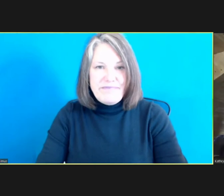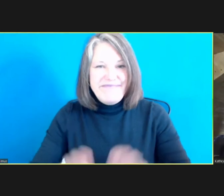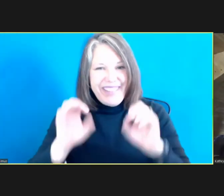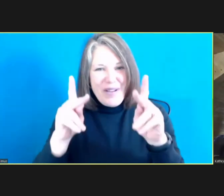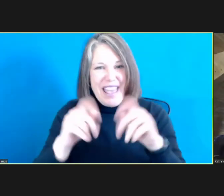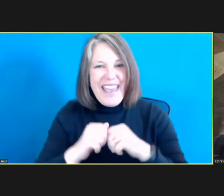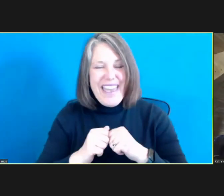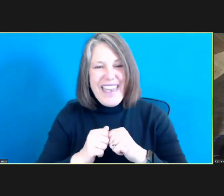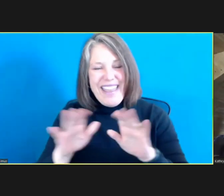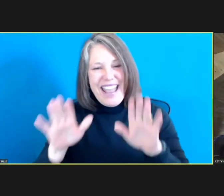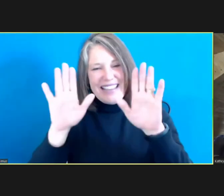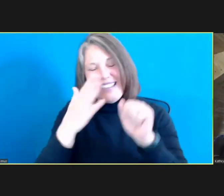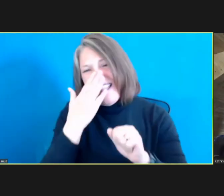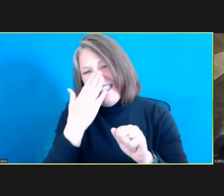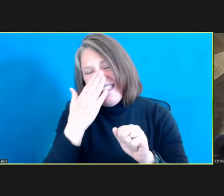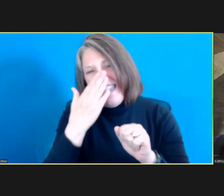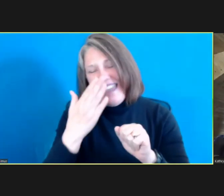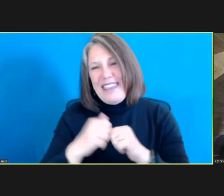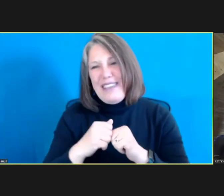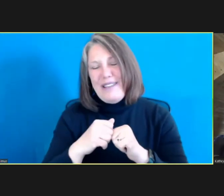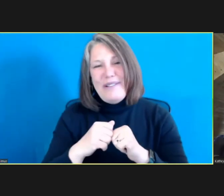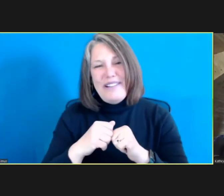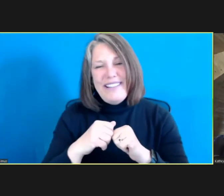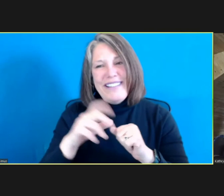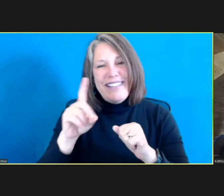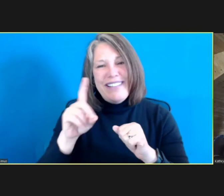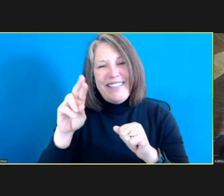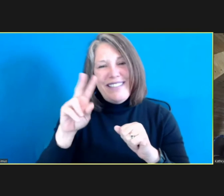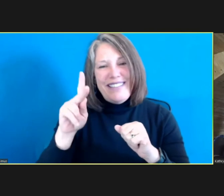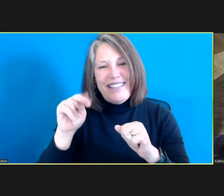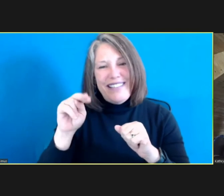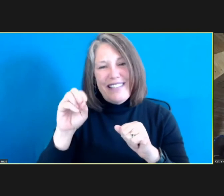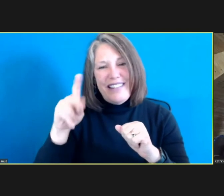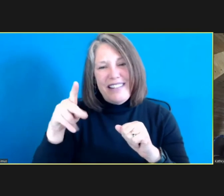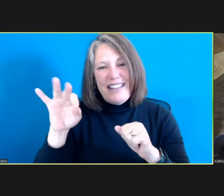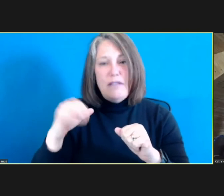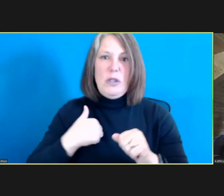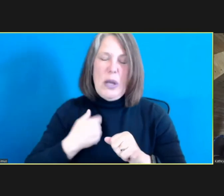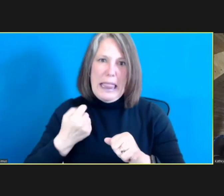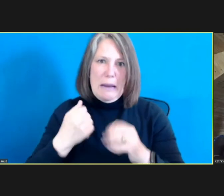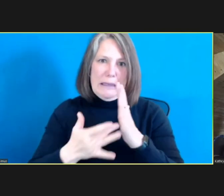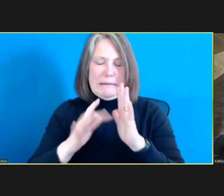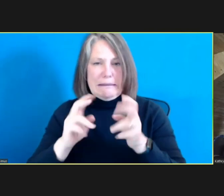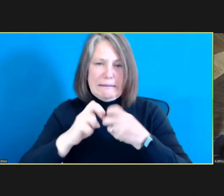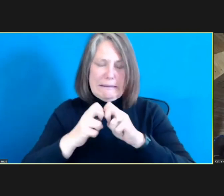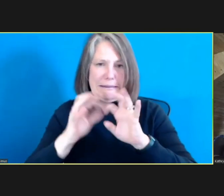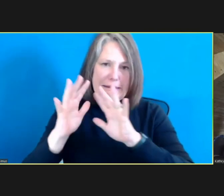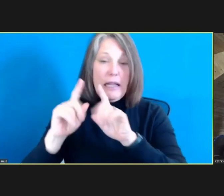Okay, excellent. Thank you so much, Dr. Amy Knaff. I'm sorry we had a little bit of difficulty, but we're very thankful that your audio continued to